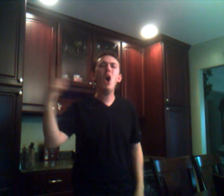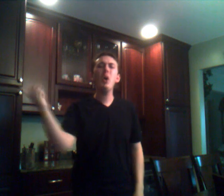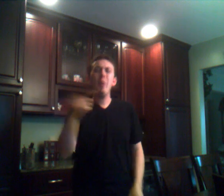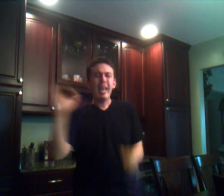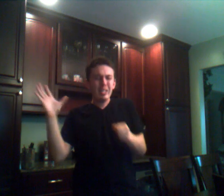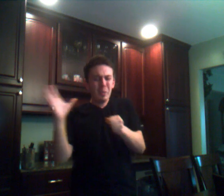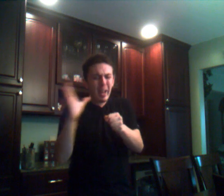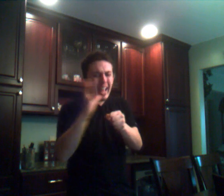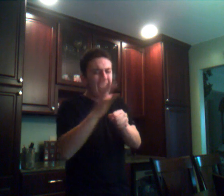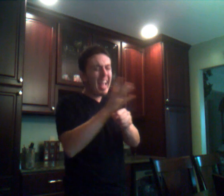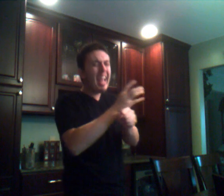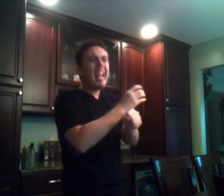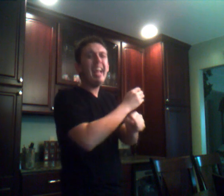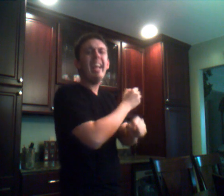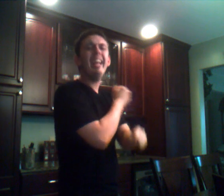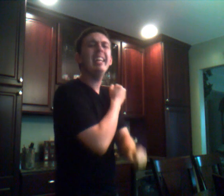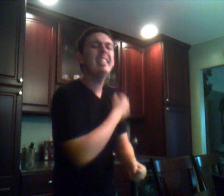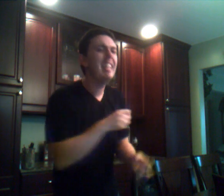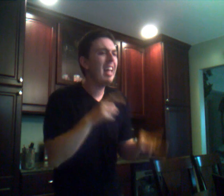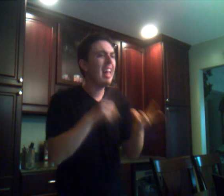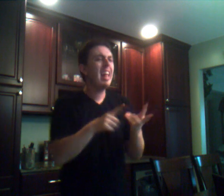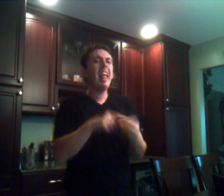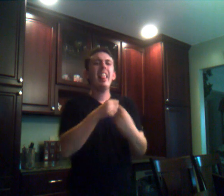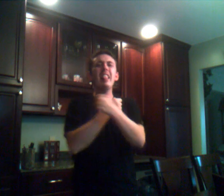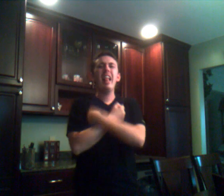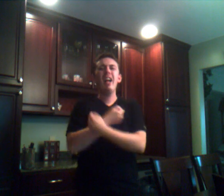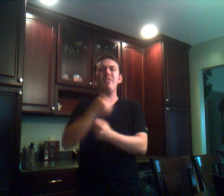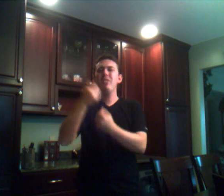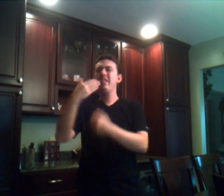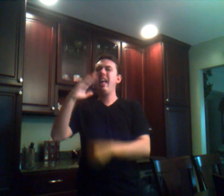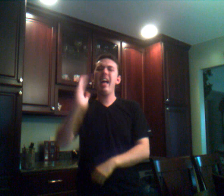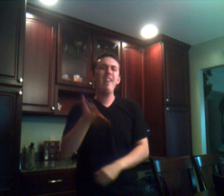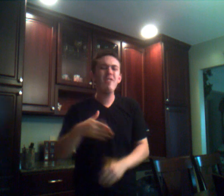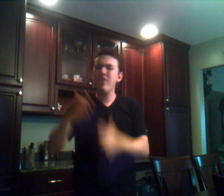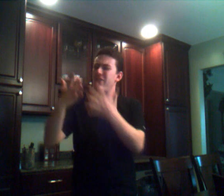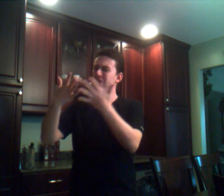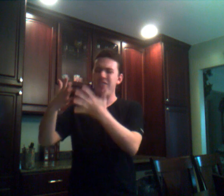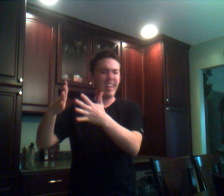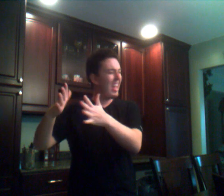always win And love will never end